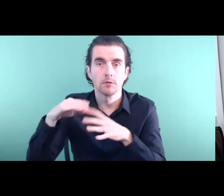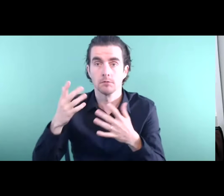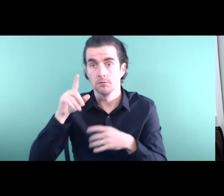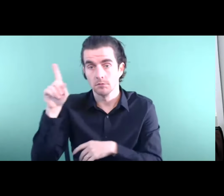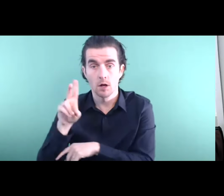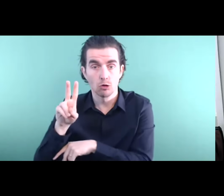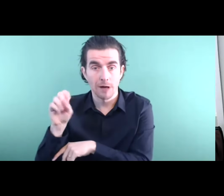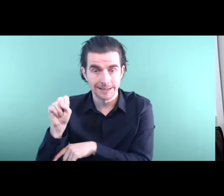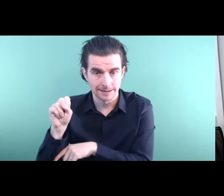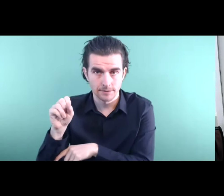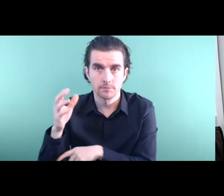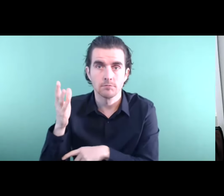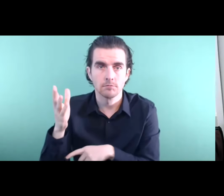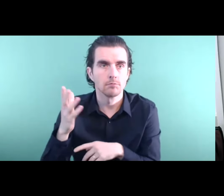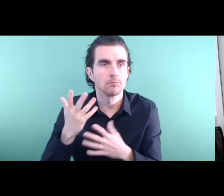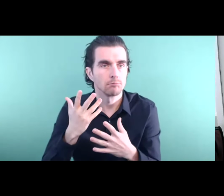allow us to